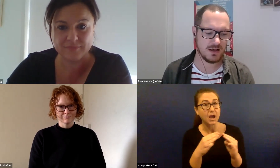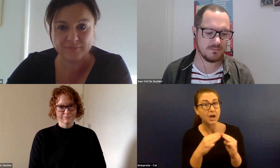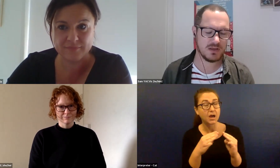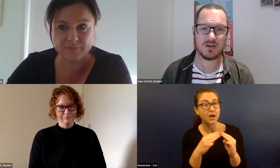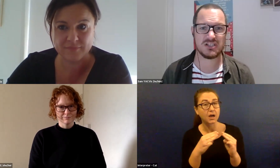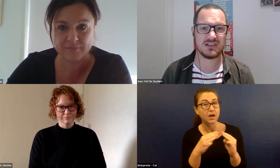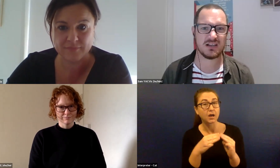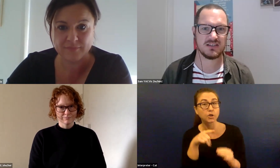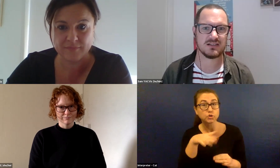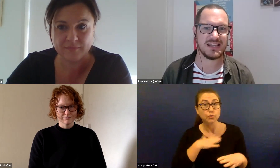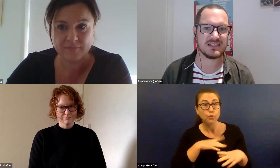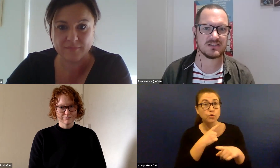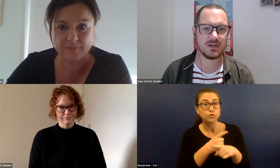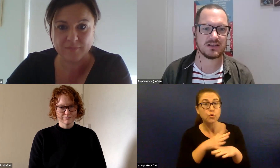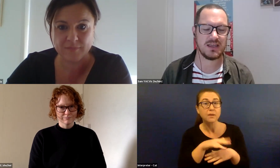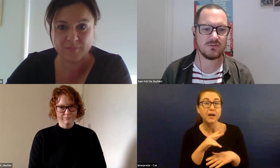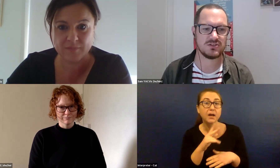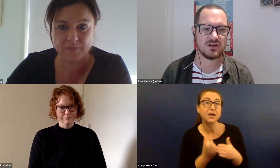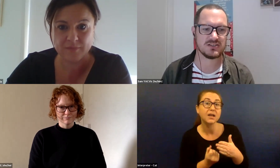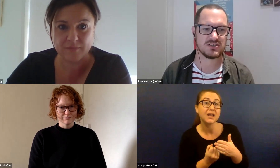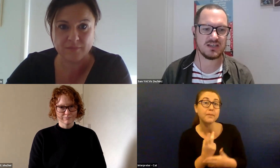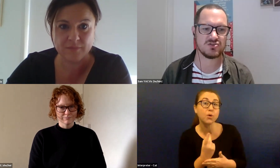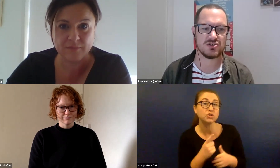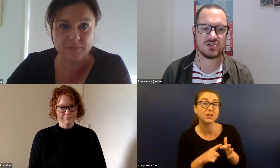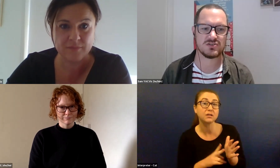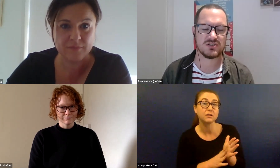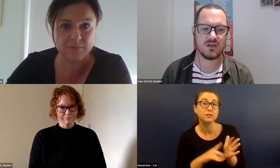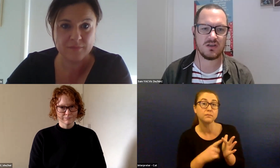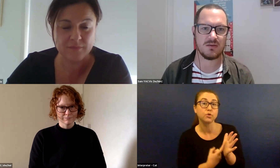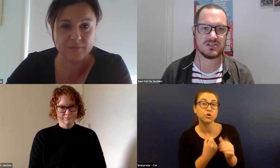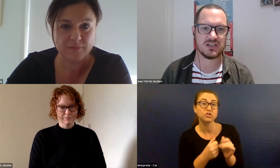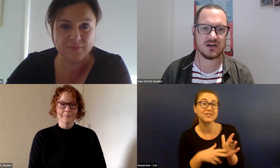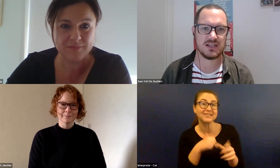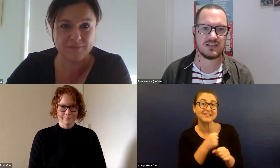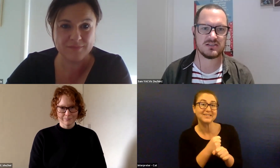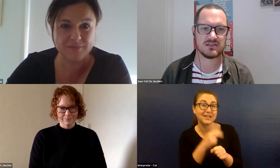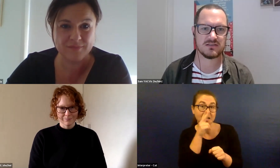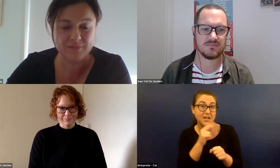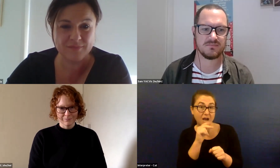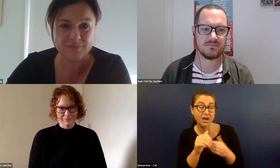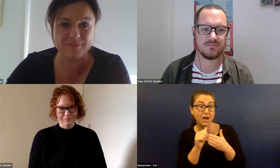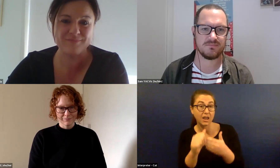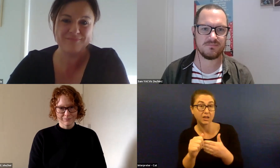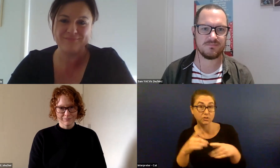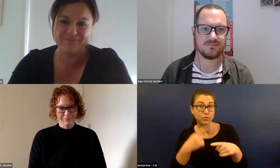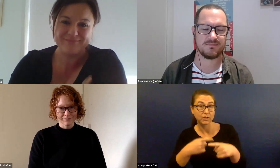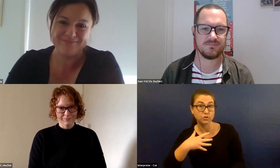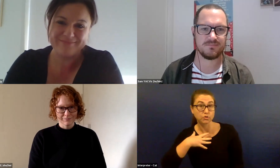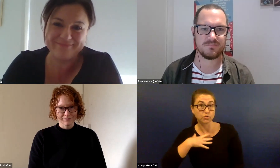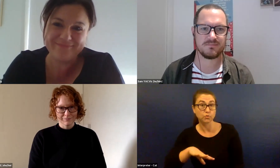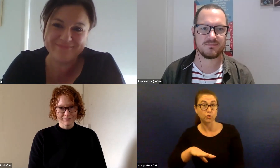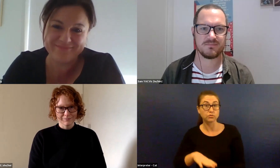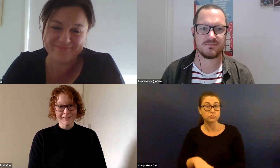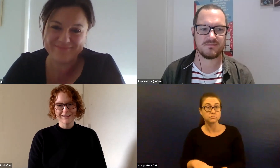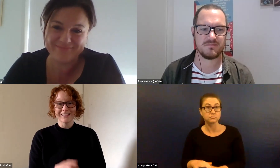about emerging young leaders quickly? Would you like just to introduce emerging young leaders?